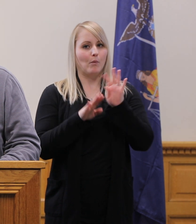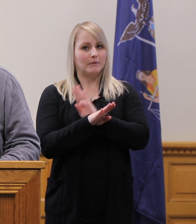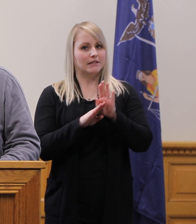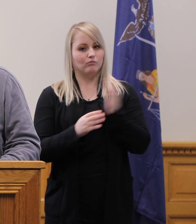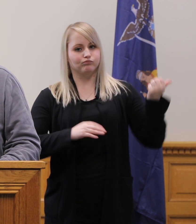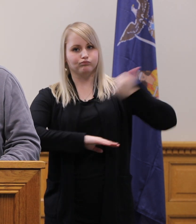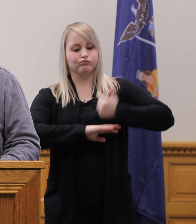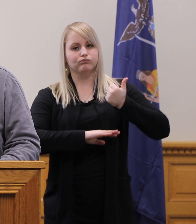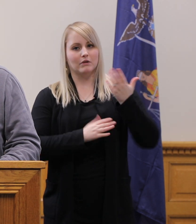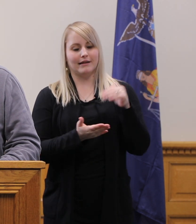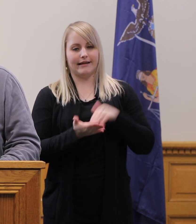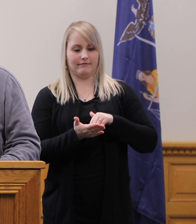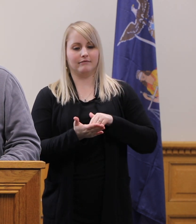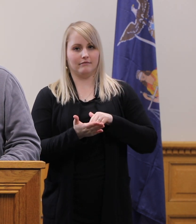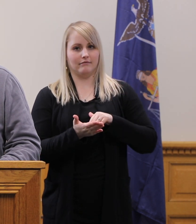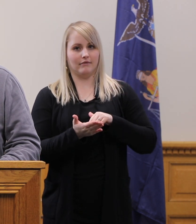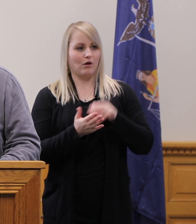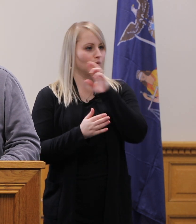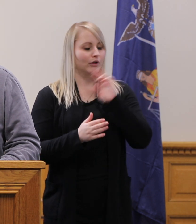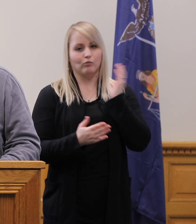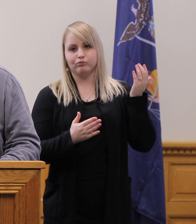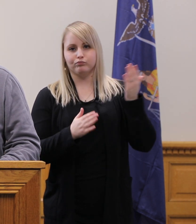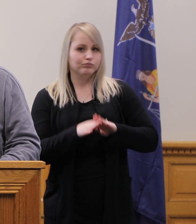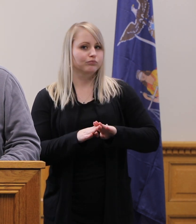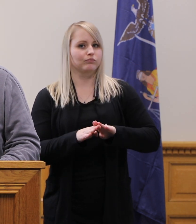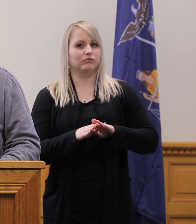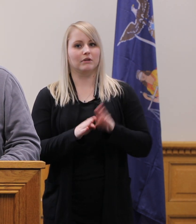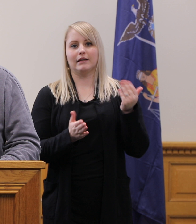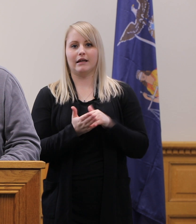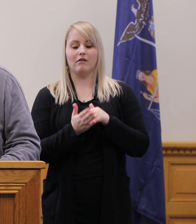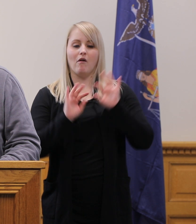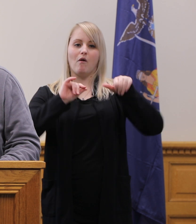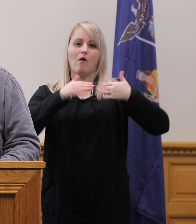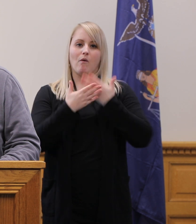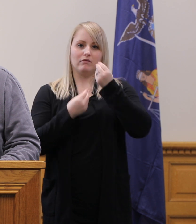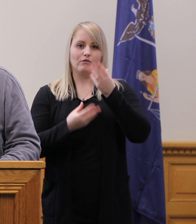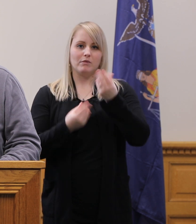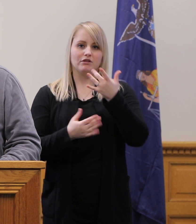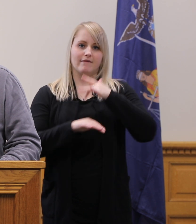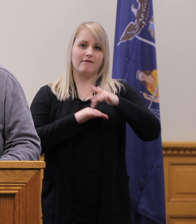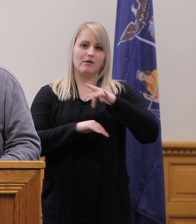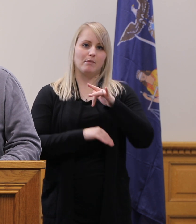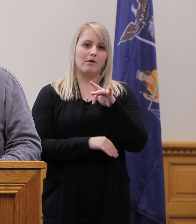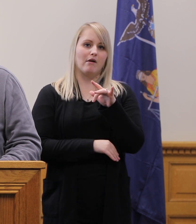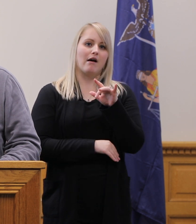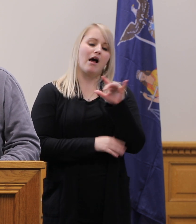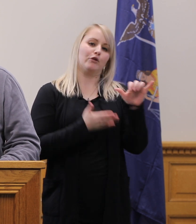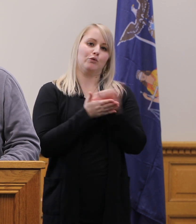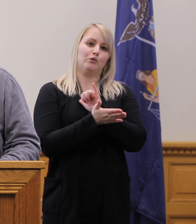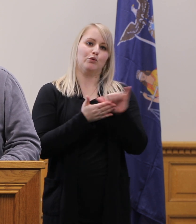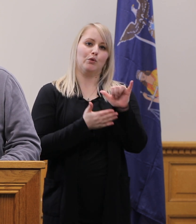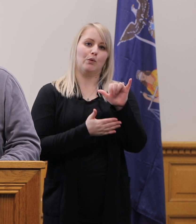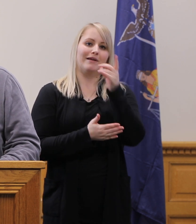again. All of this information is available on the forwardnewyork.gov website. There's also a